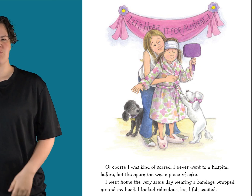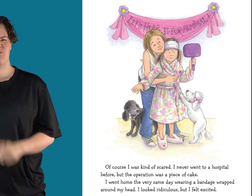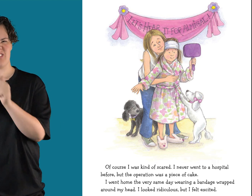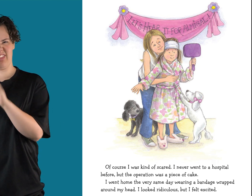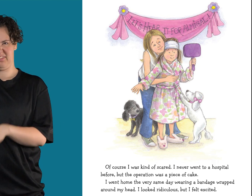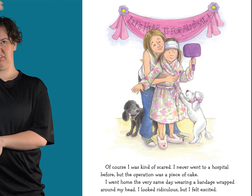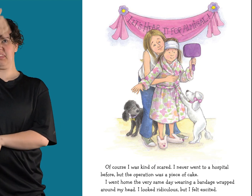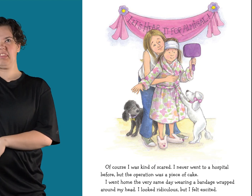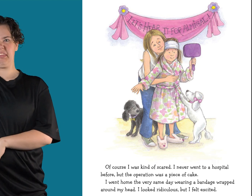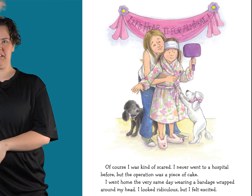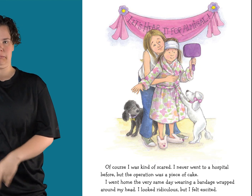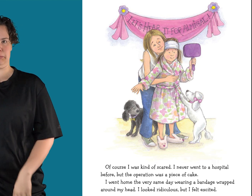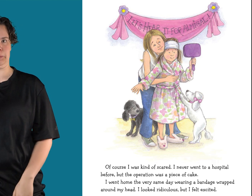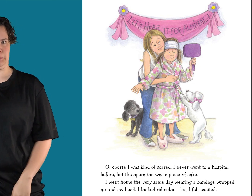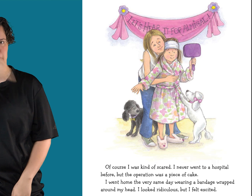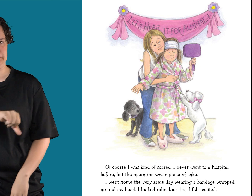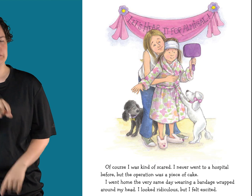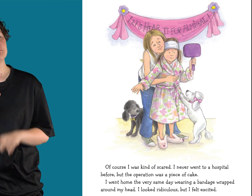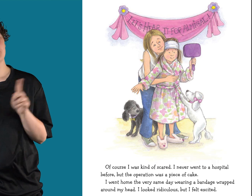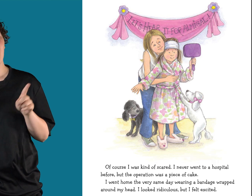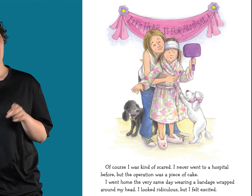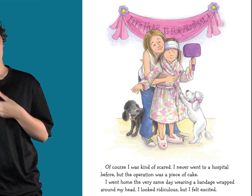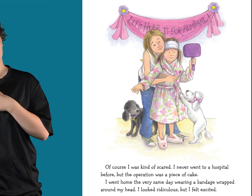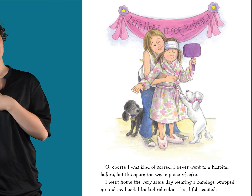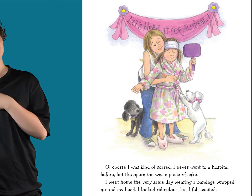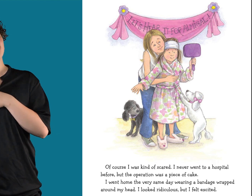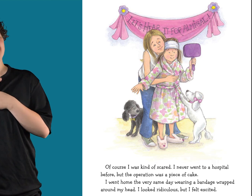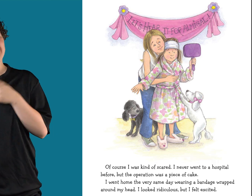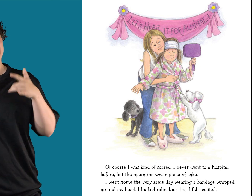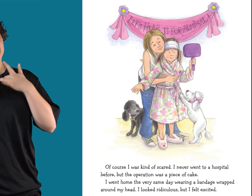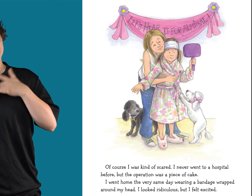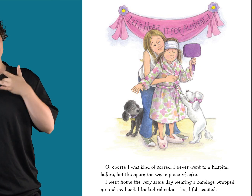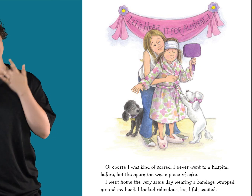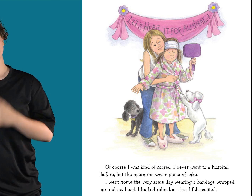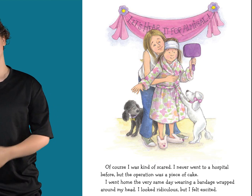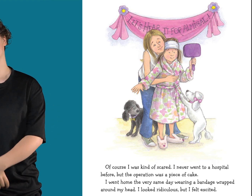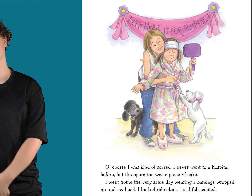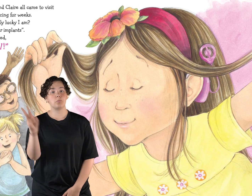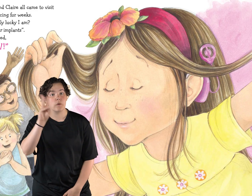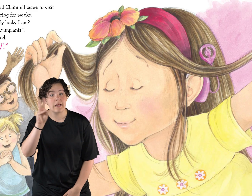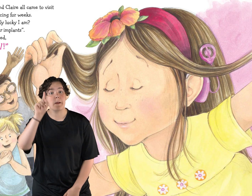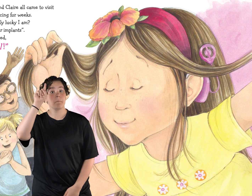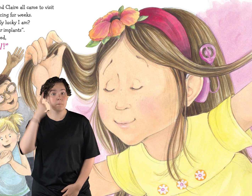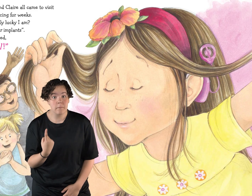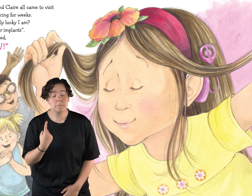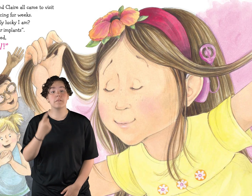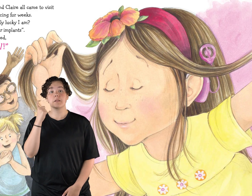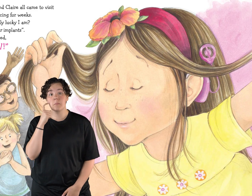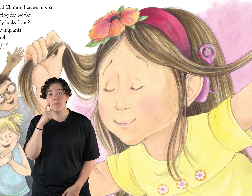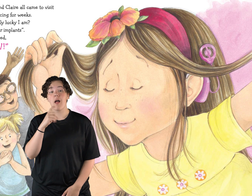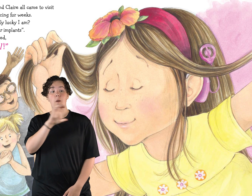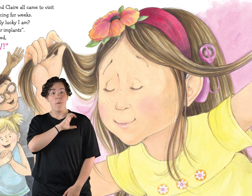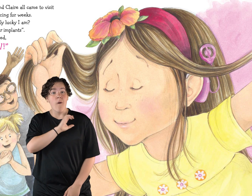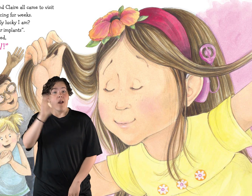home the very same day wearing a bandage wrapped around my head. I looked ridiculous, but I felt excited. Willie,